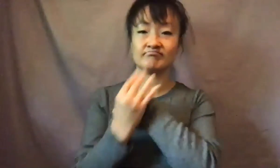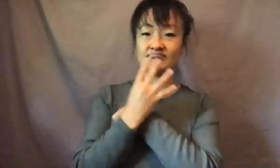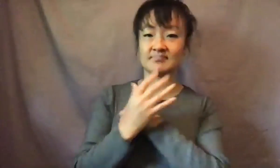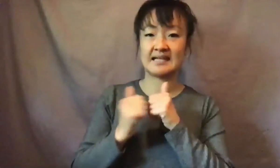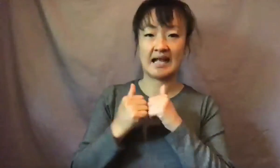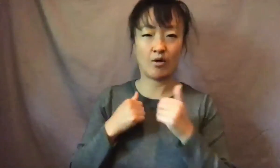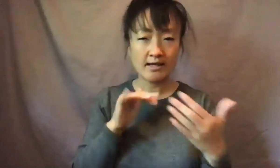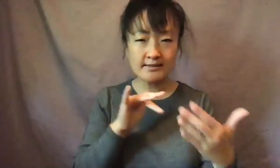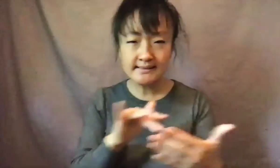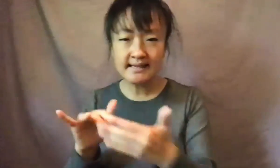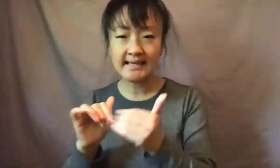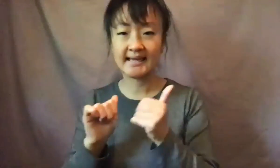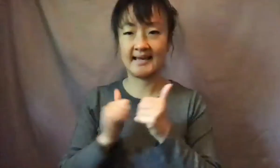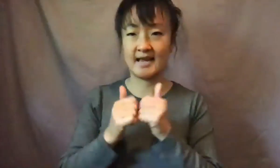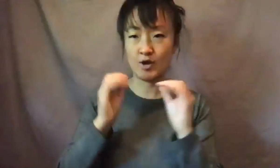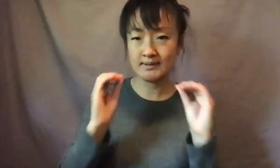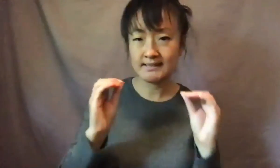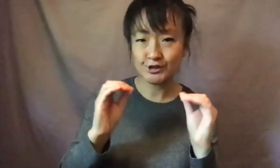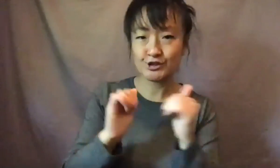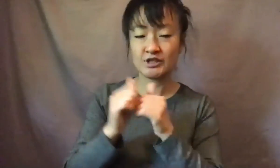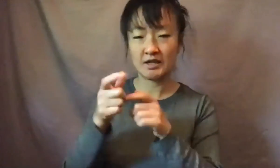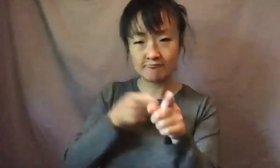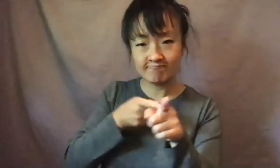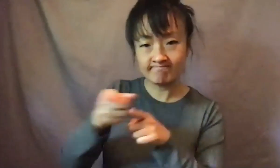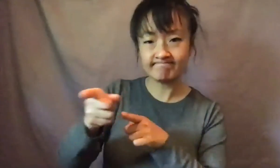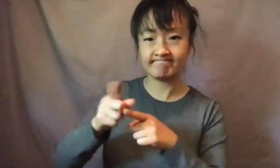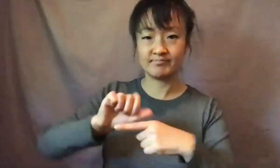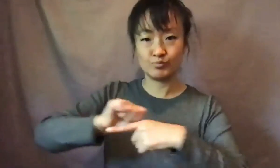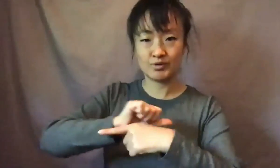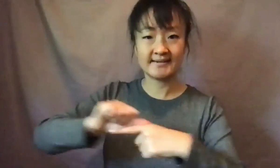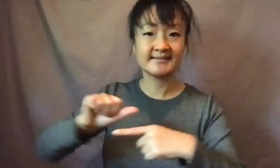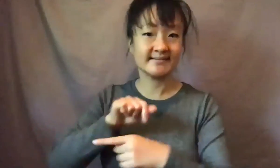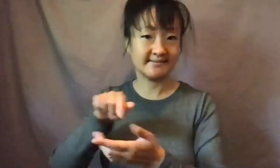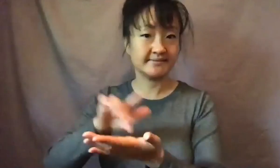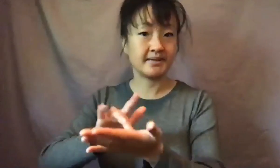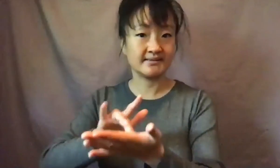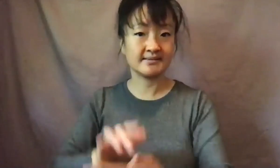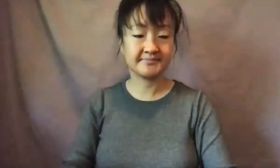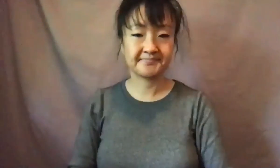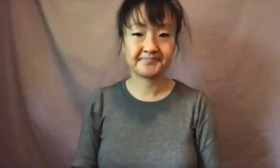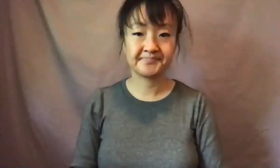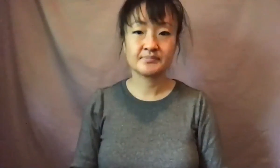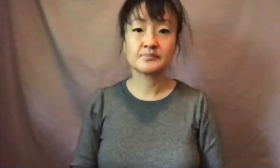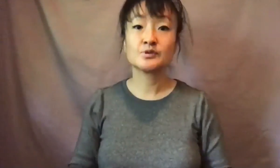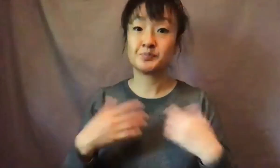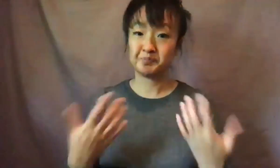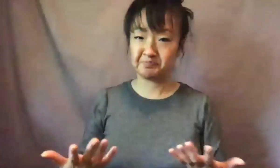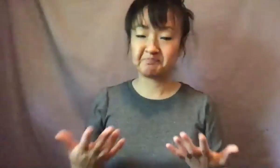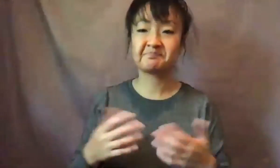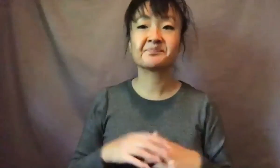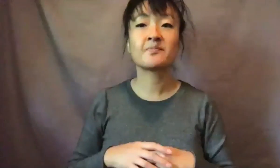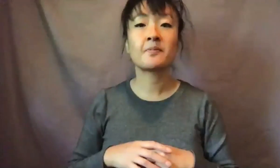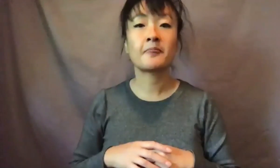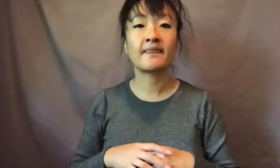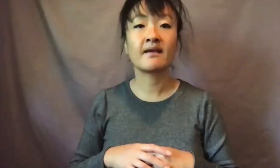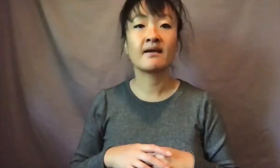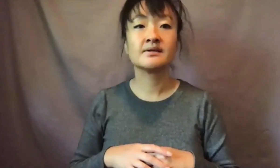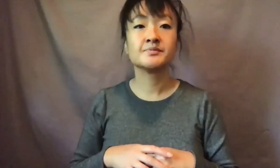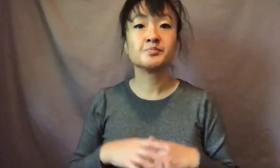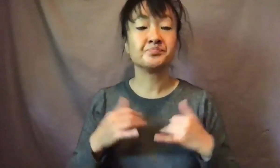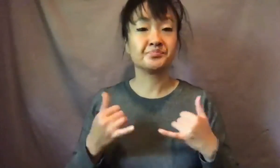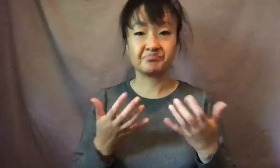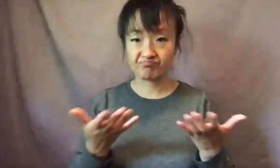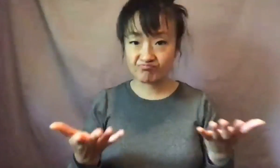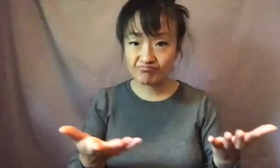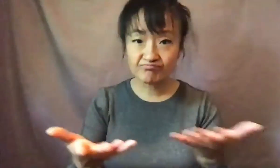that I practice in the medicine. And, you know, with that, I'd like to just sort of walk with you through a